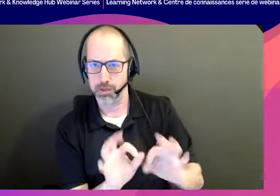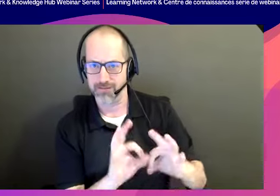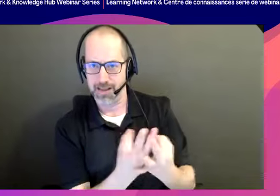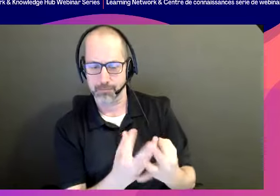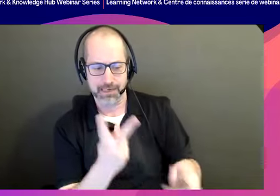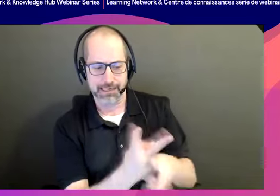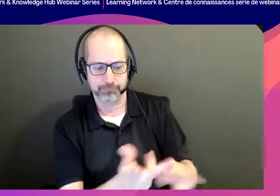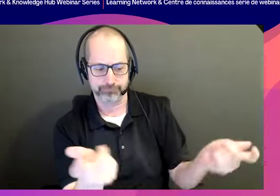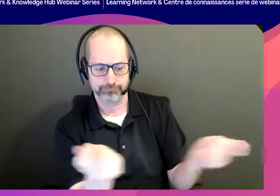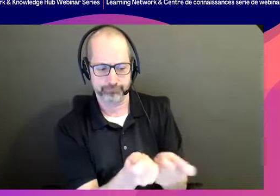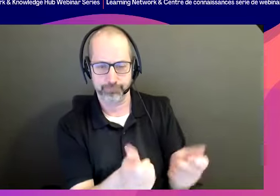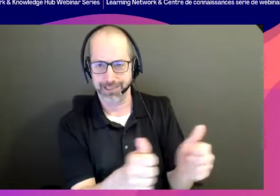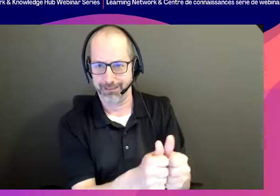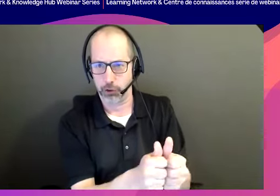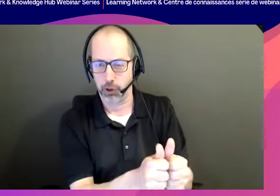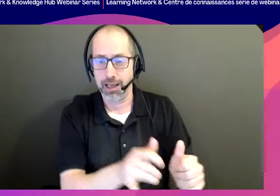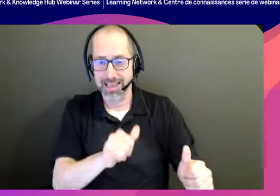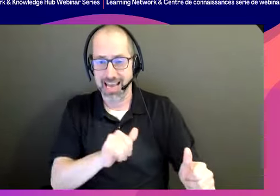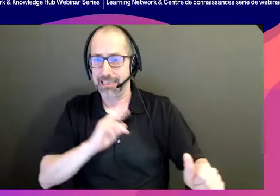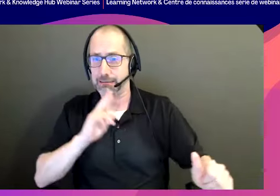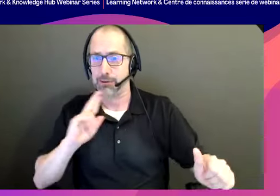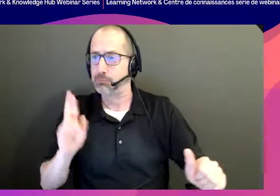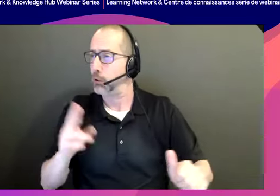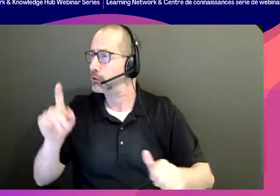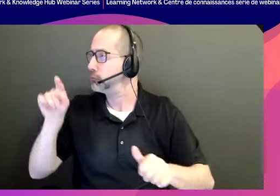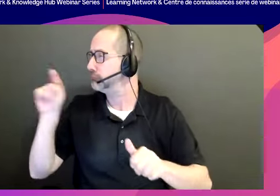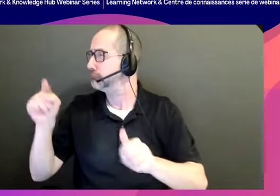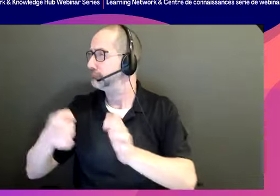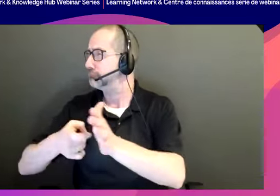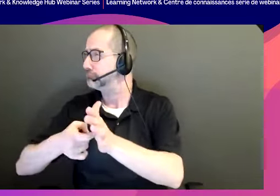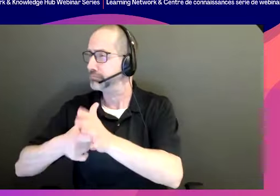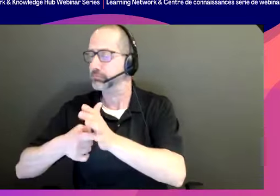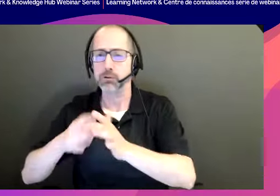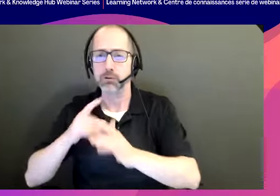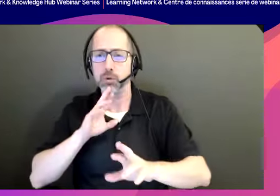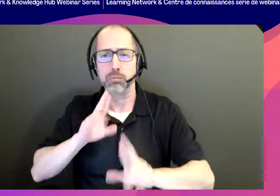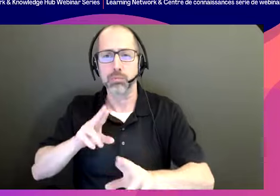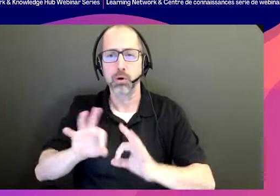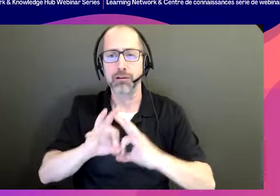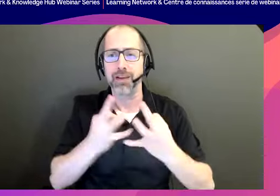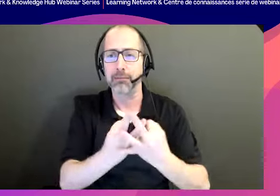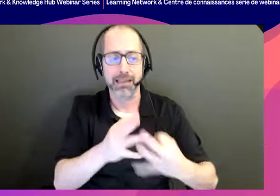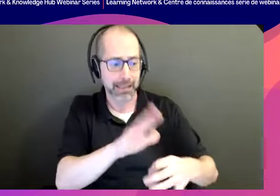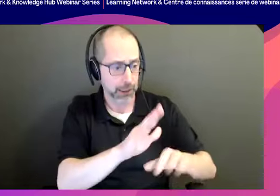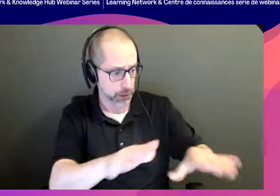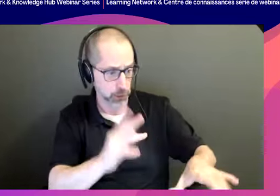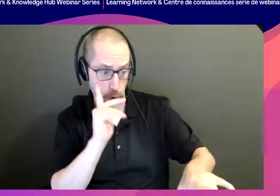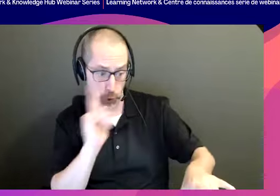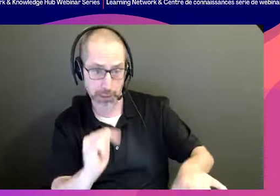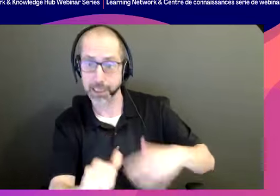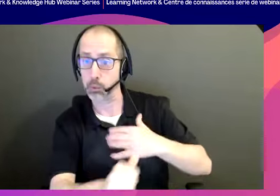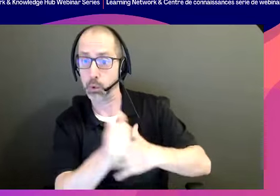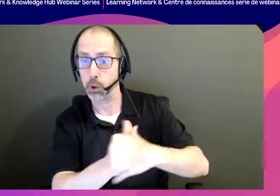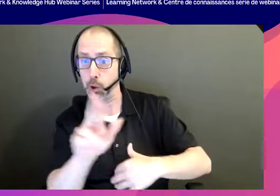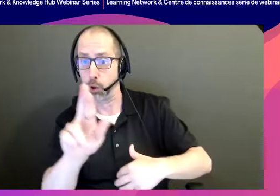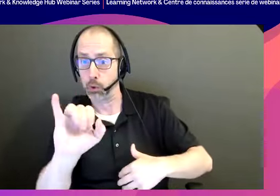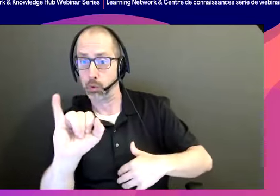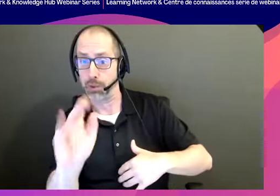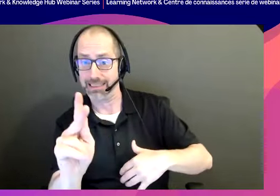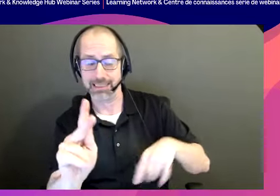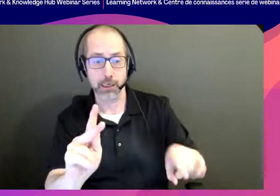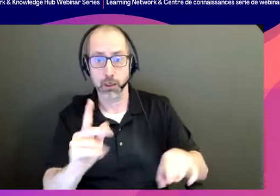together. It is a response to the current mandate to report families whose children are perceived to be at risk. In the current child